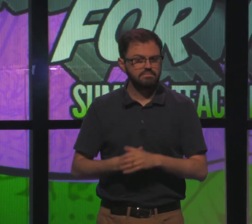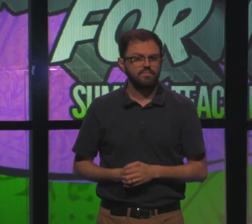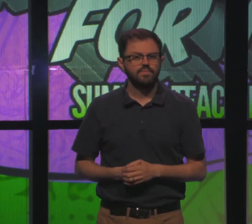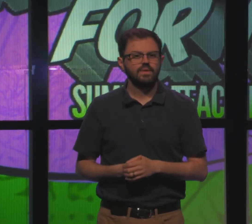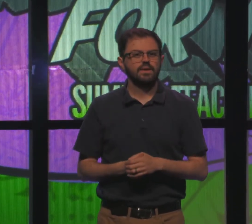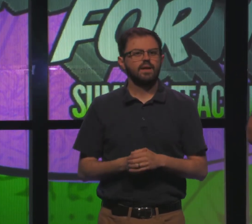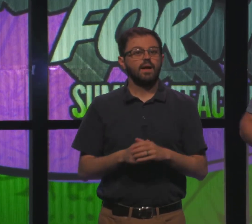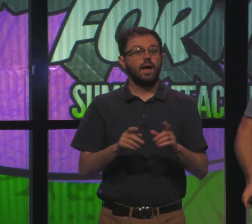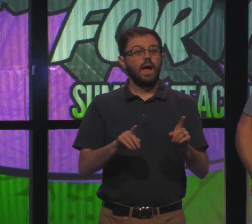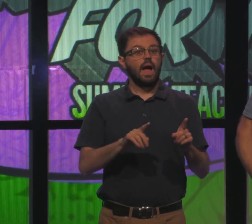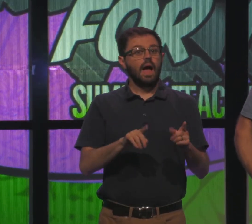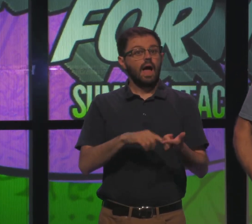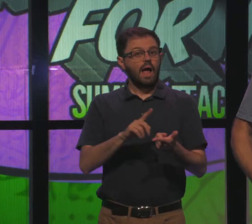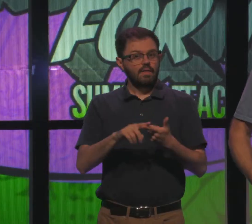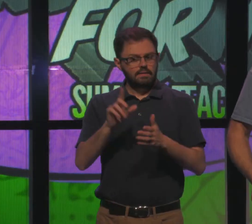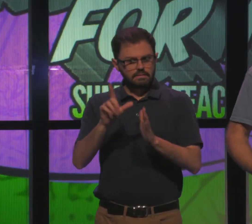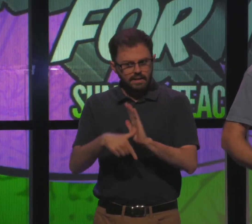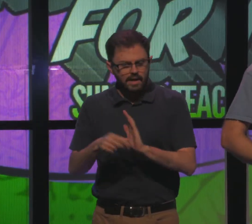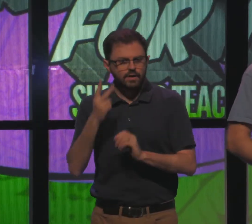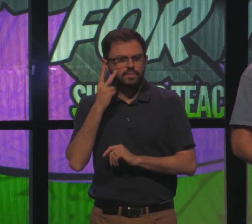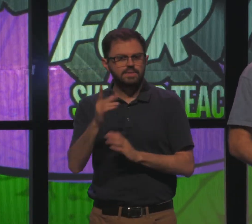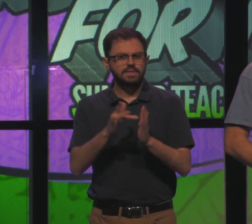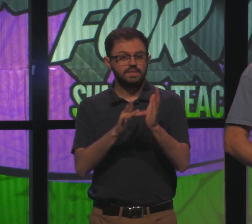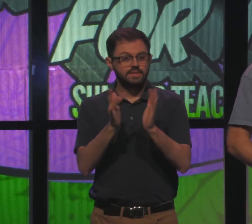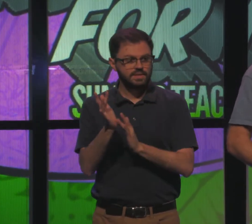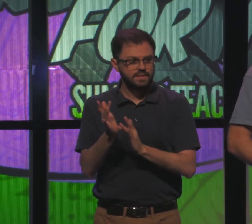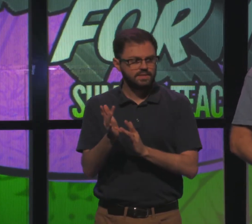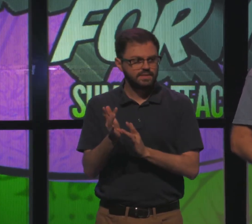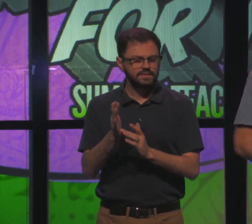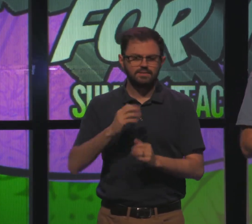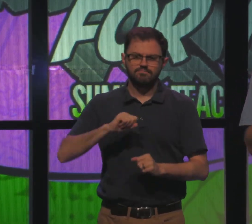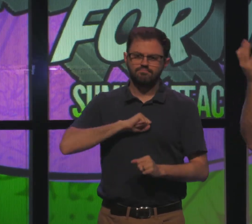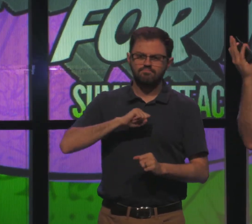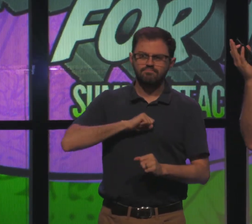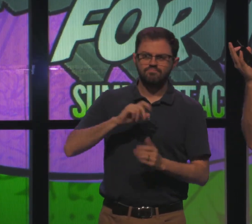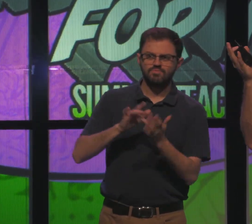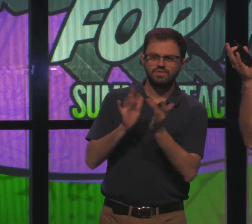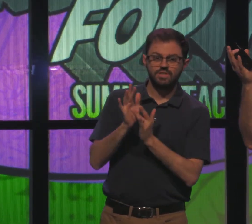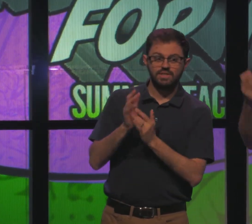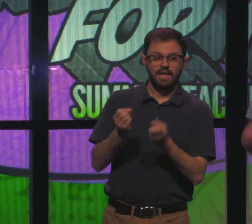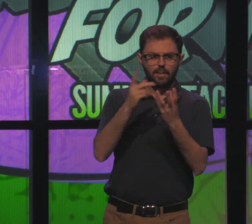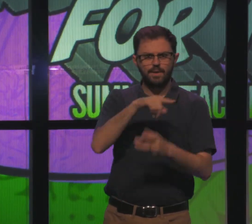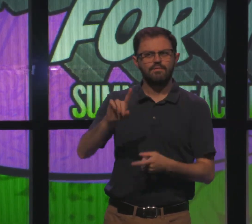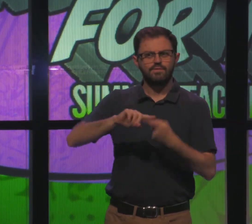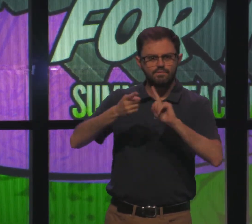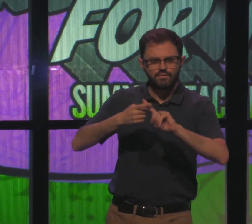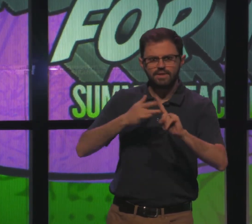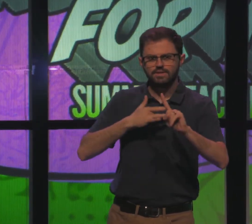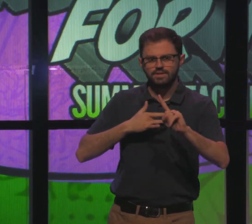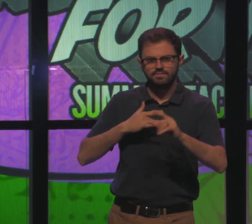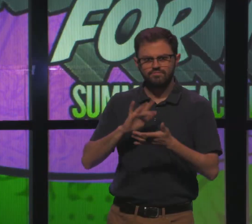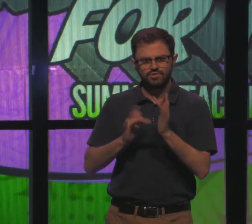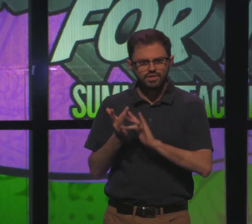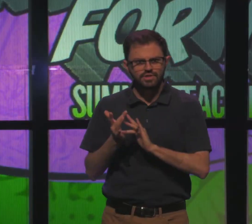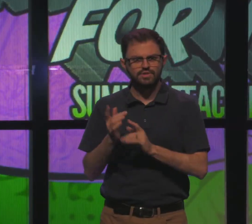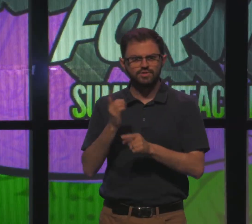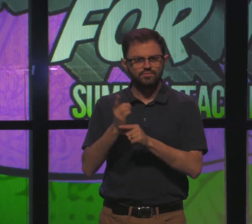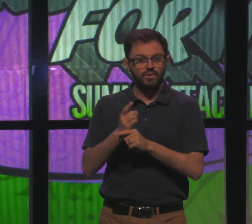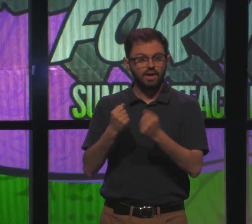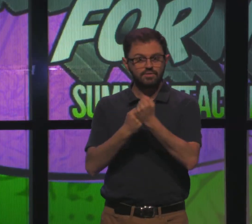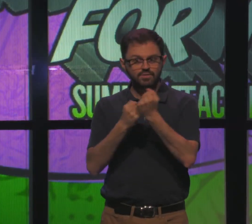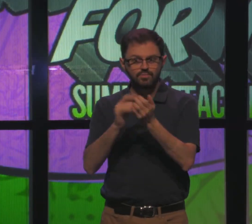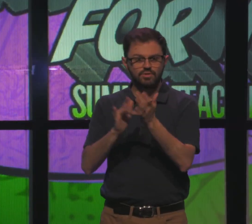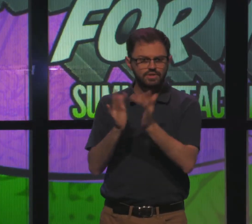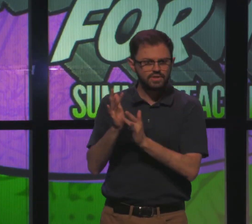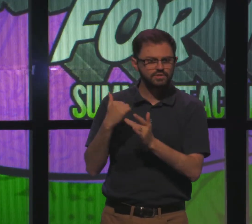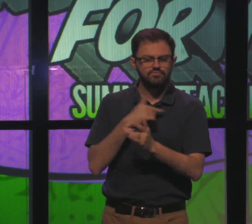see Jesus, my guy. How many of y'all fans of Jesus? Fans of Jesus? I love it. The peacemaking path, we're all